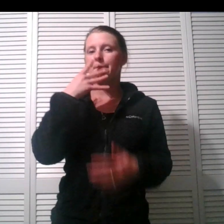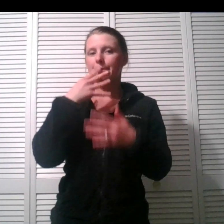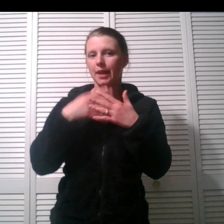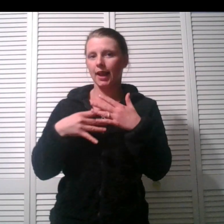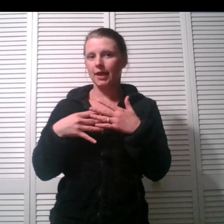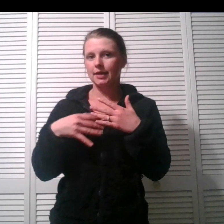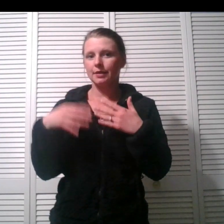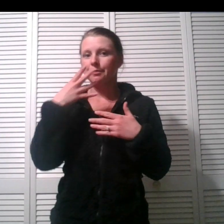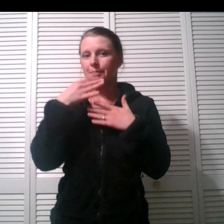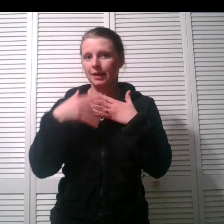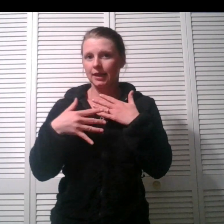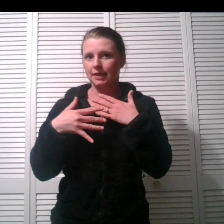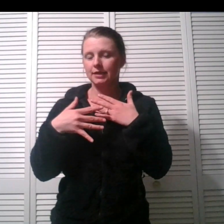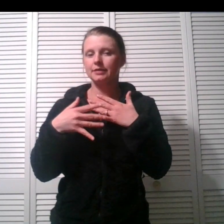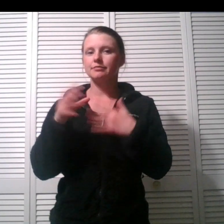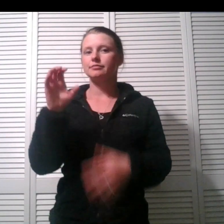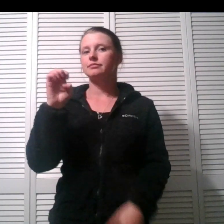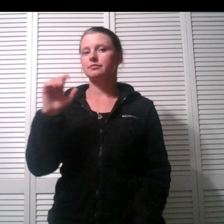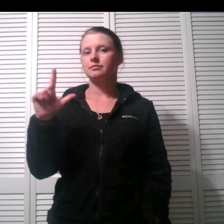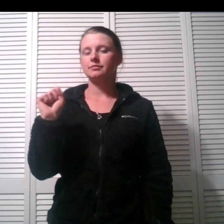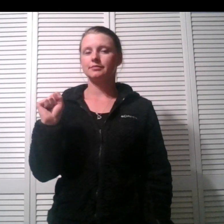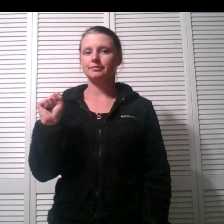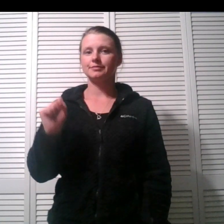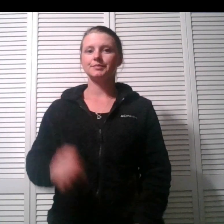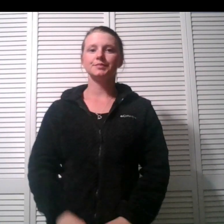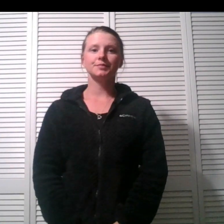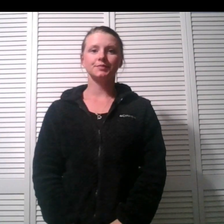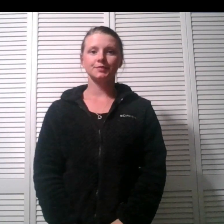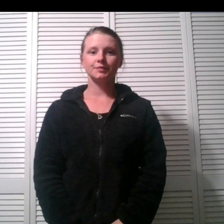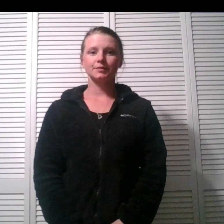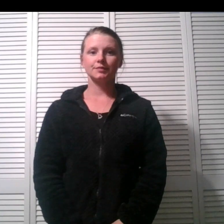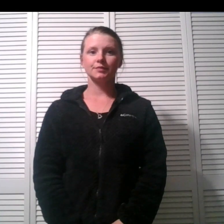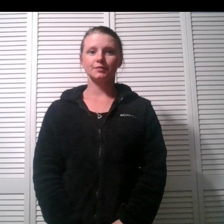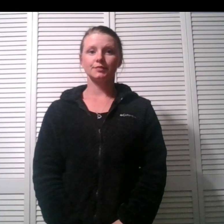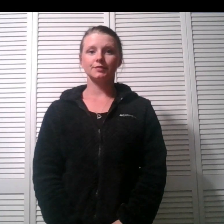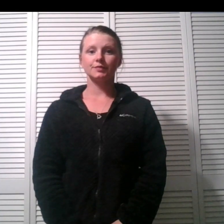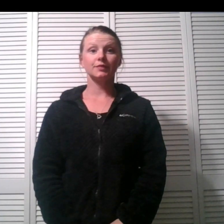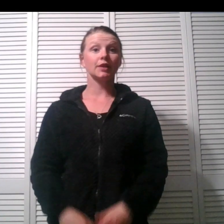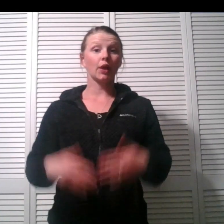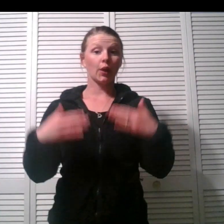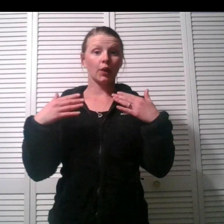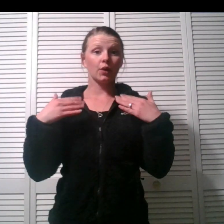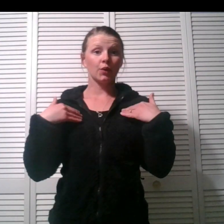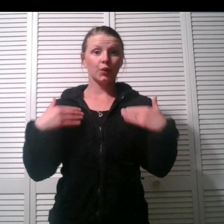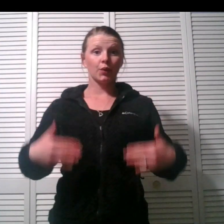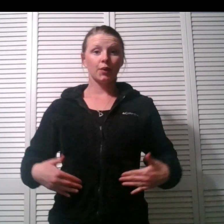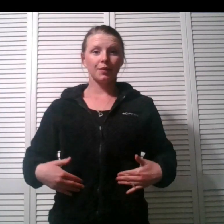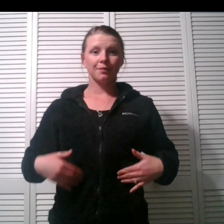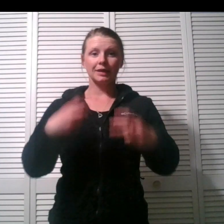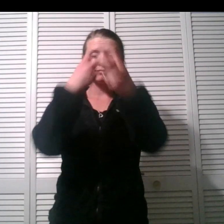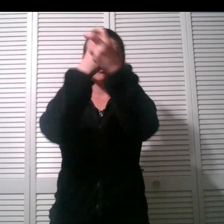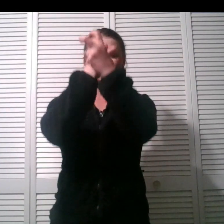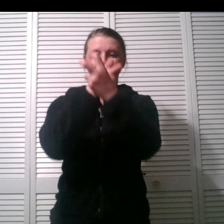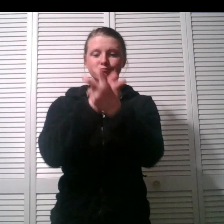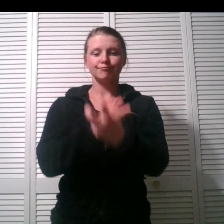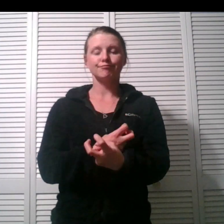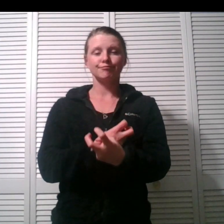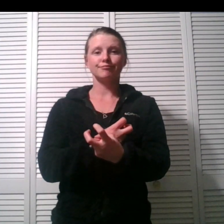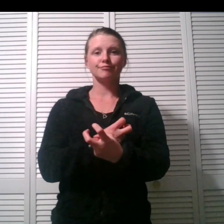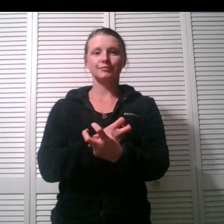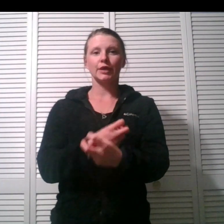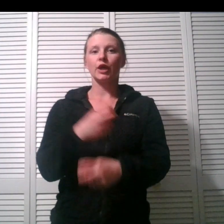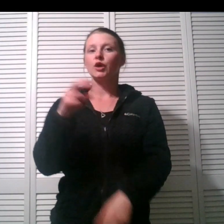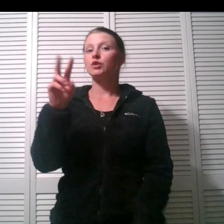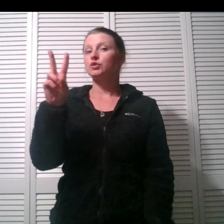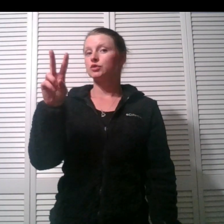The human skeleton of a healthy adult is made up of 206 bones, but it